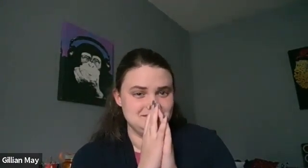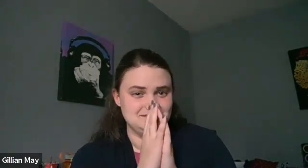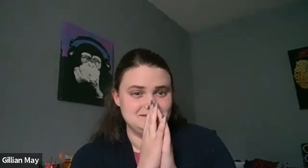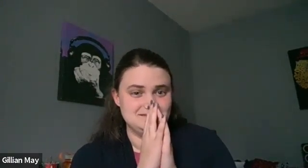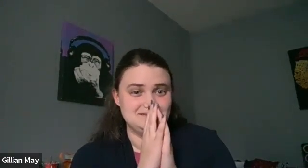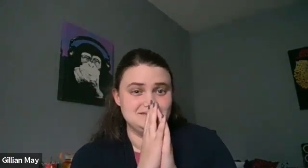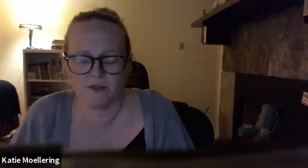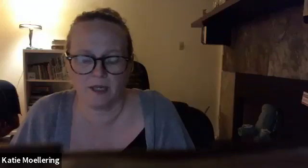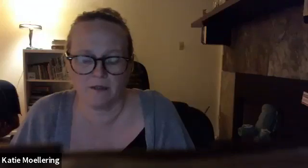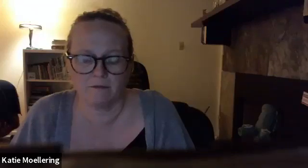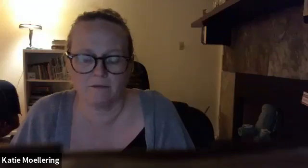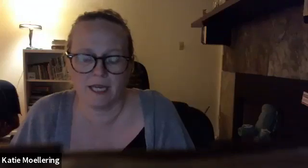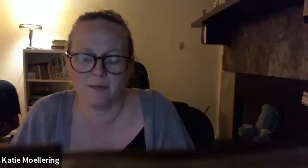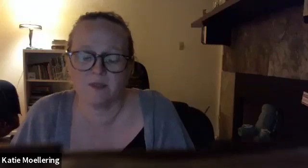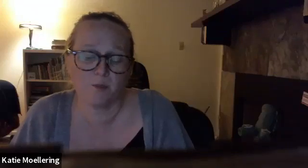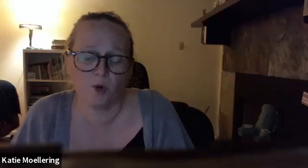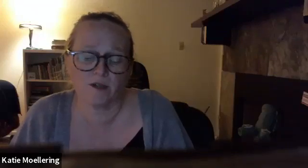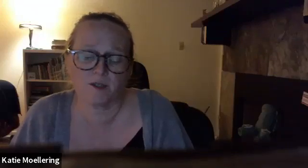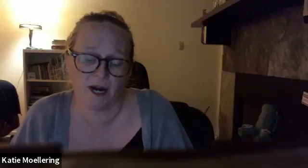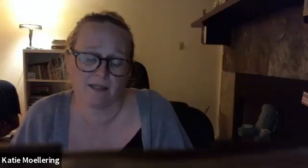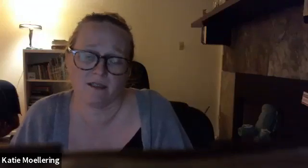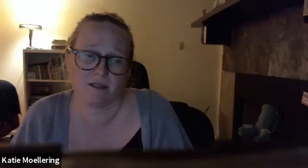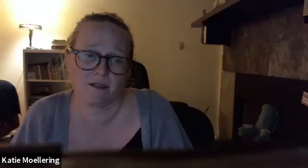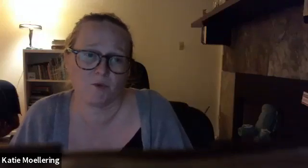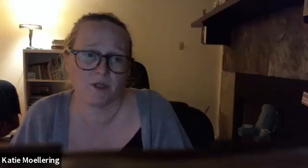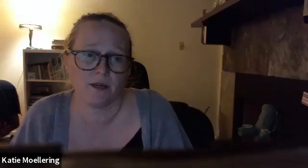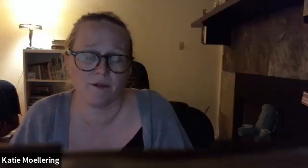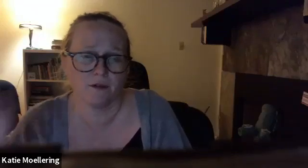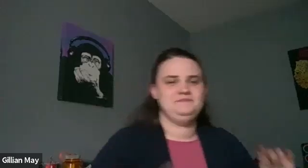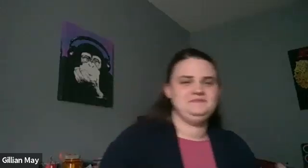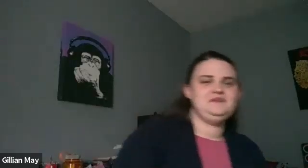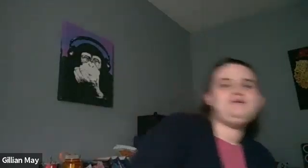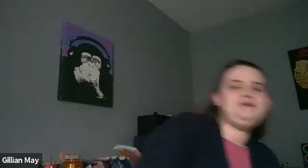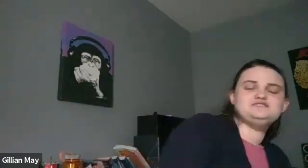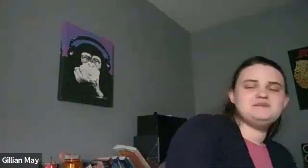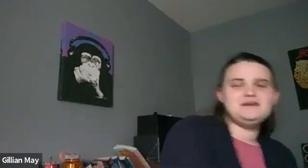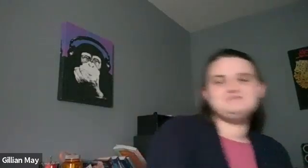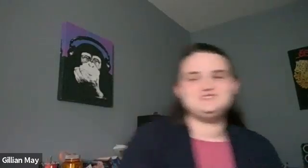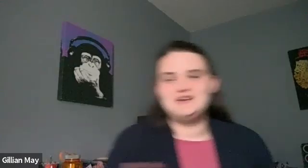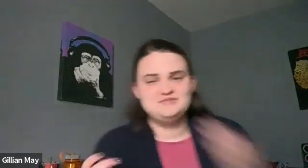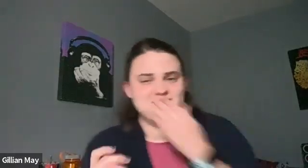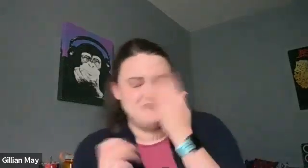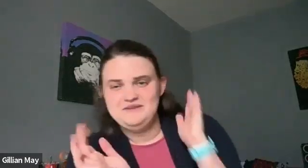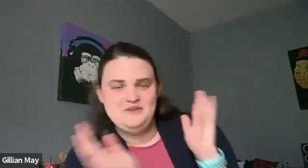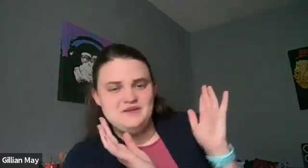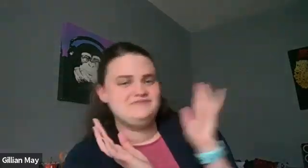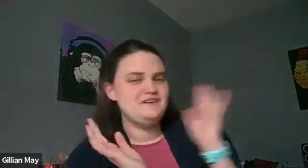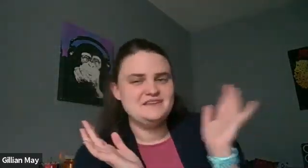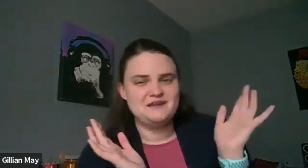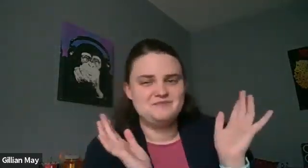Swimming? No, we did swimming. Game, sports, practice were the other. Okay, so maybe I'm just feeling like I'm forgetting